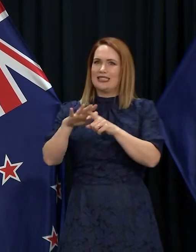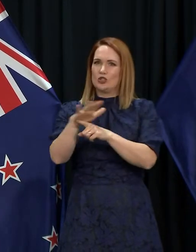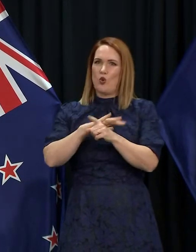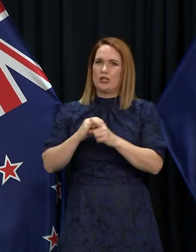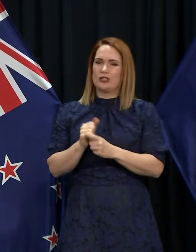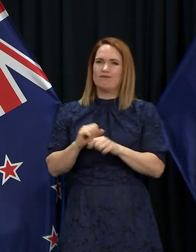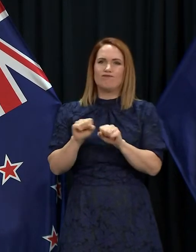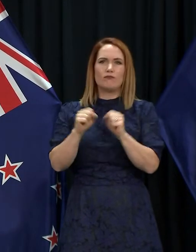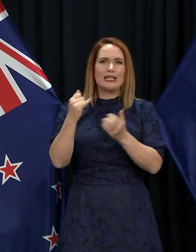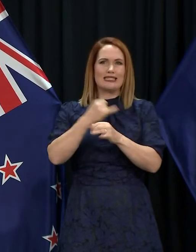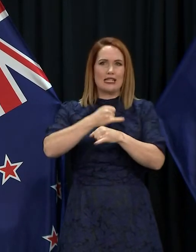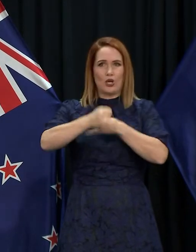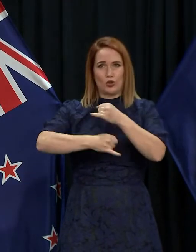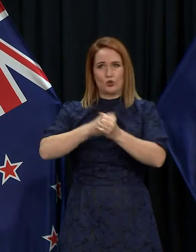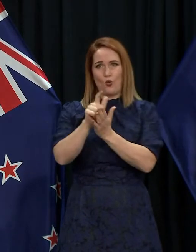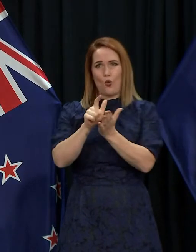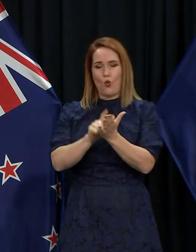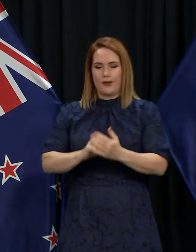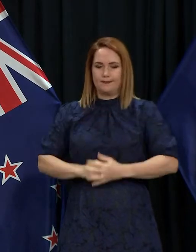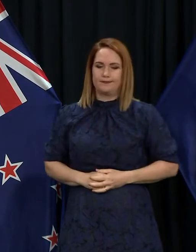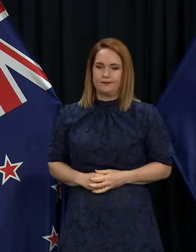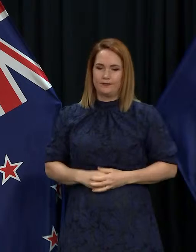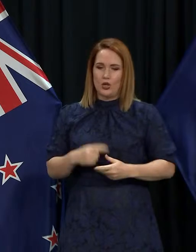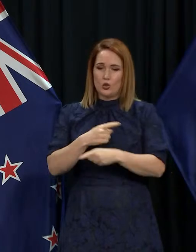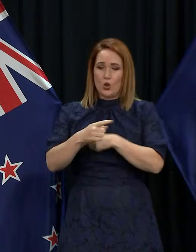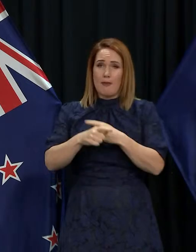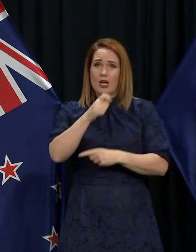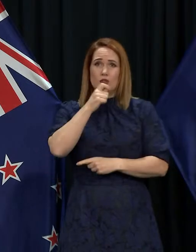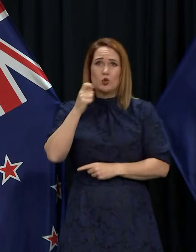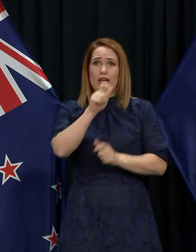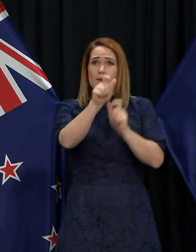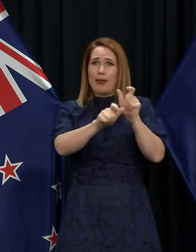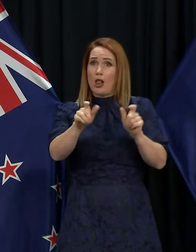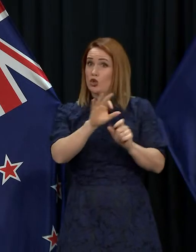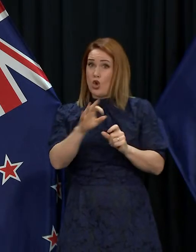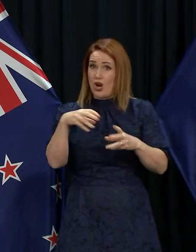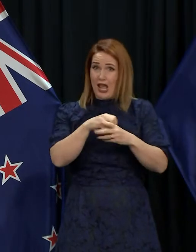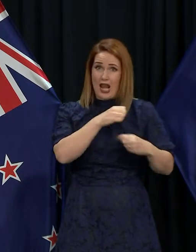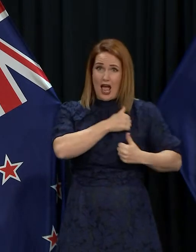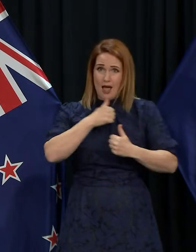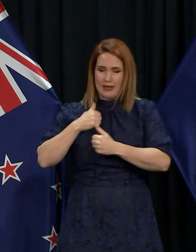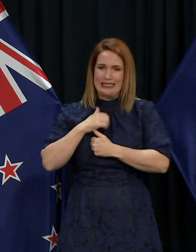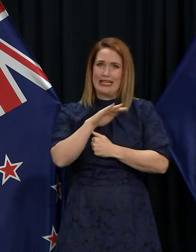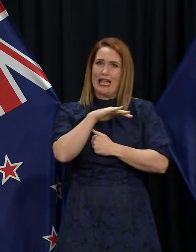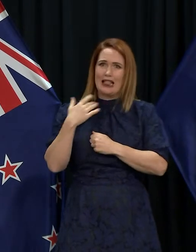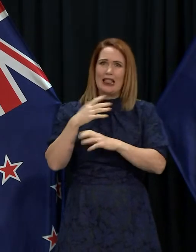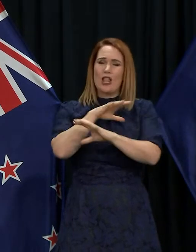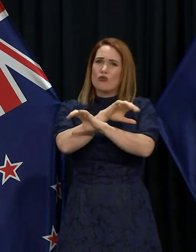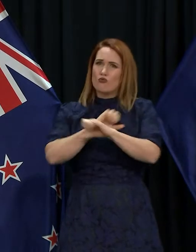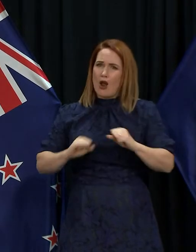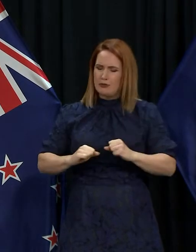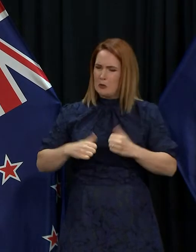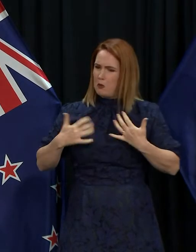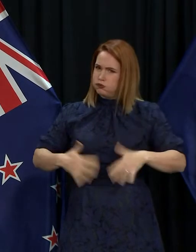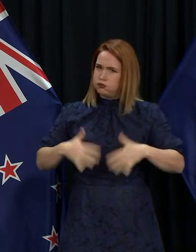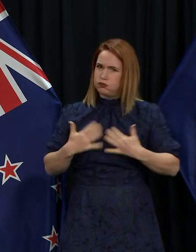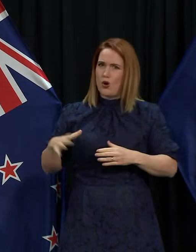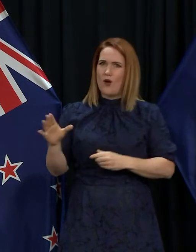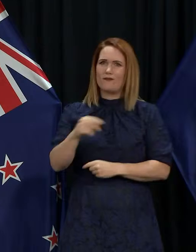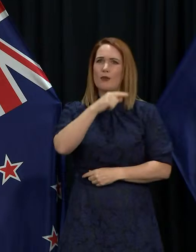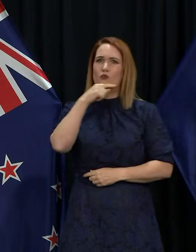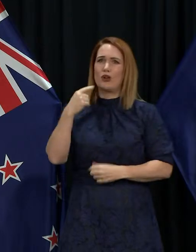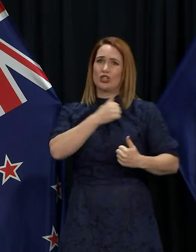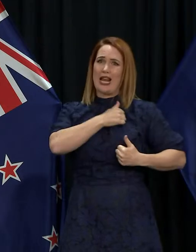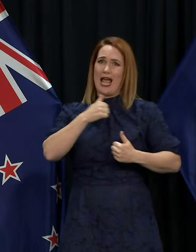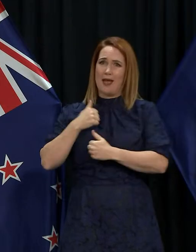by Russia. The reports of Ukrainian civilians who had been killed, raped and severely wounded by Russian